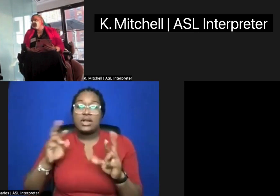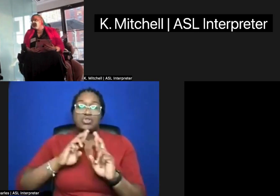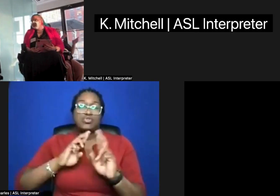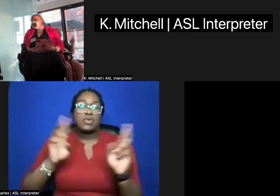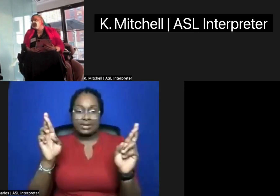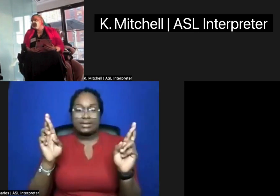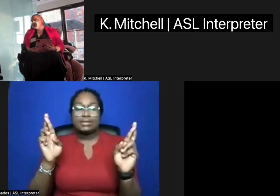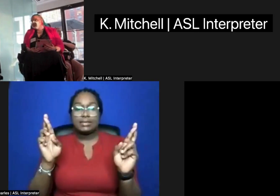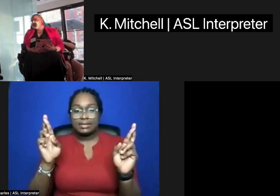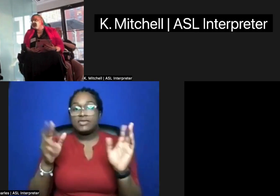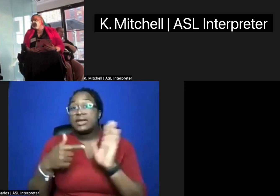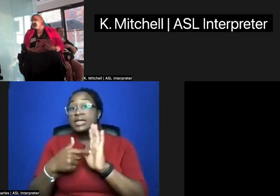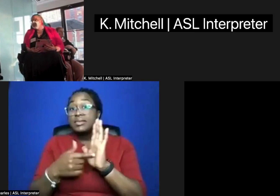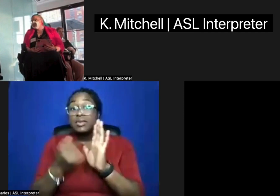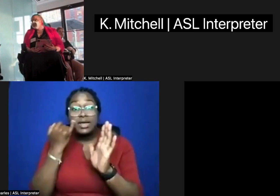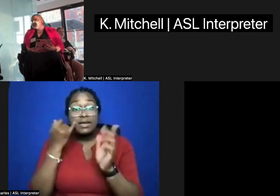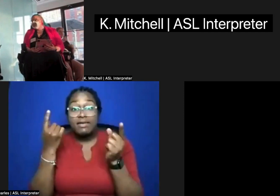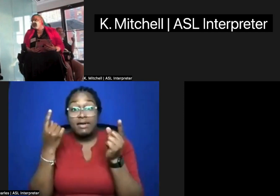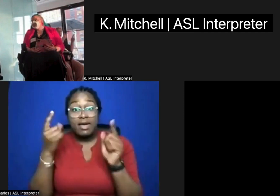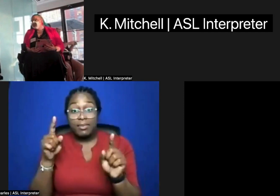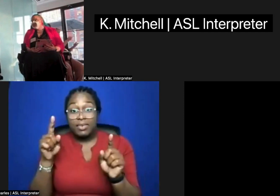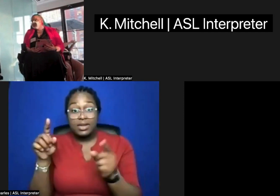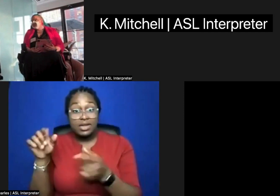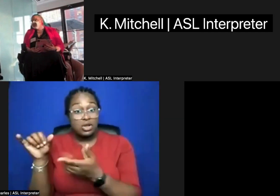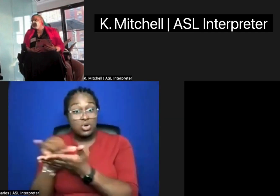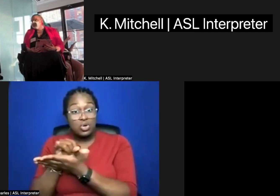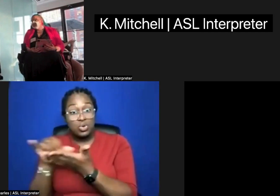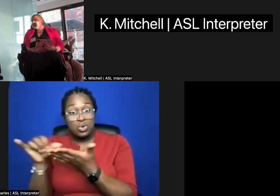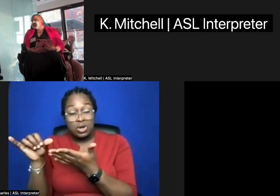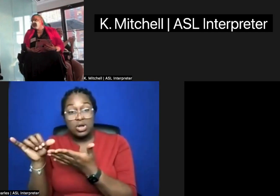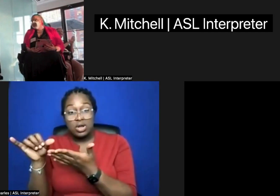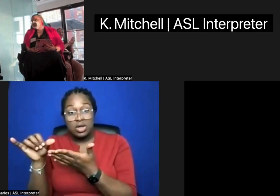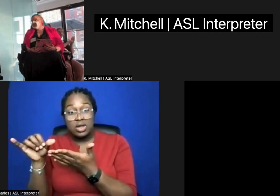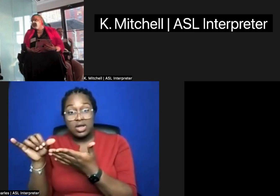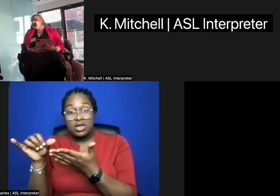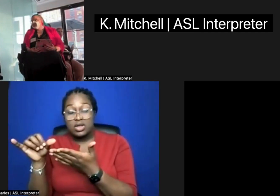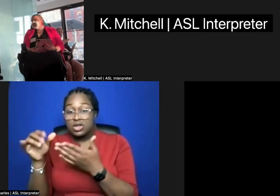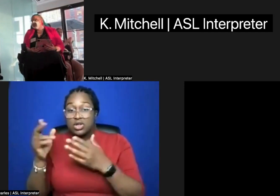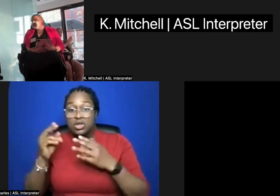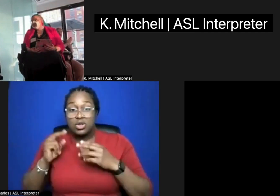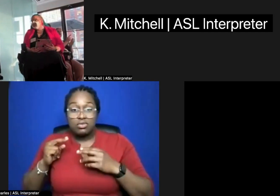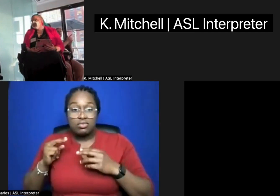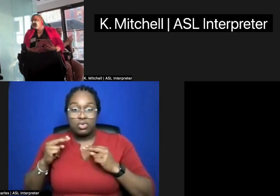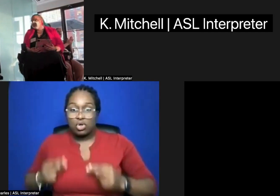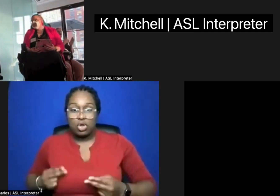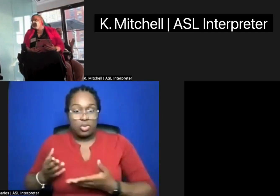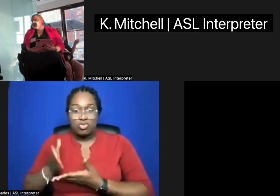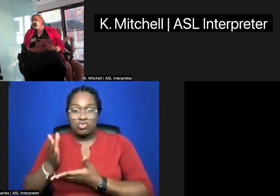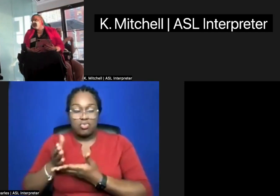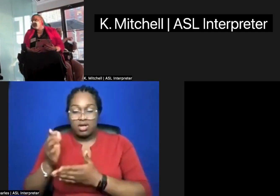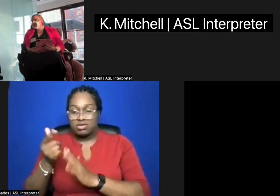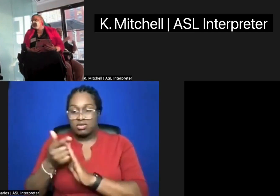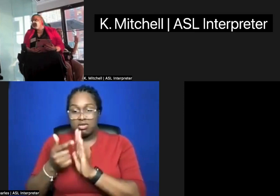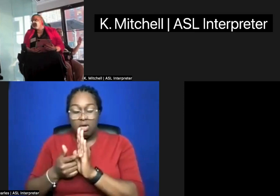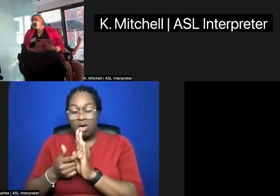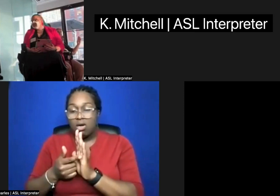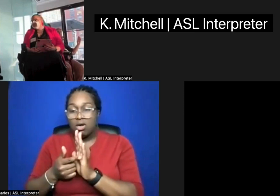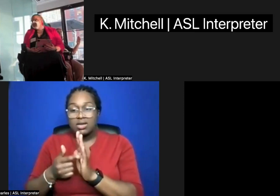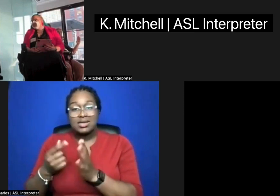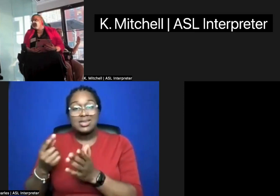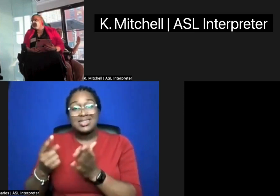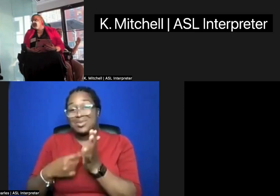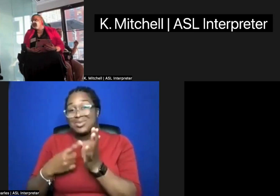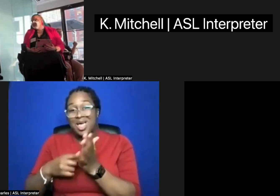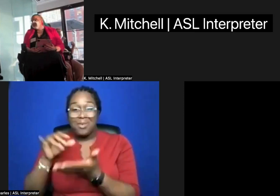for example, if something happened to you in New York State implement rights laws give you a 3-year statute of limitations. So sometimes people are not ready